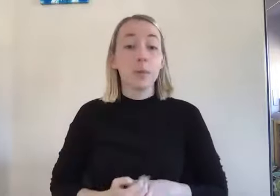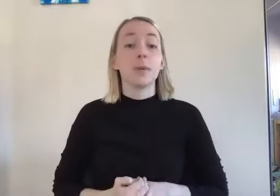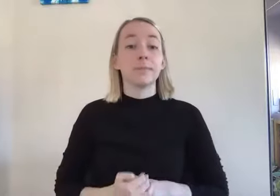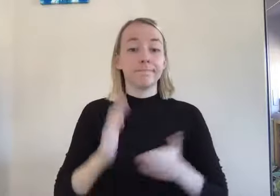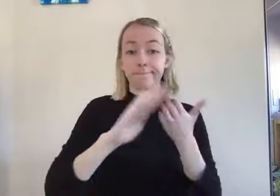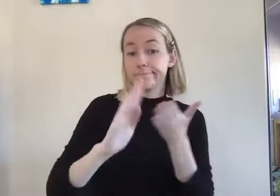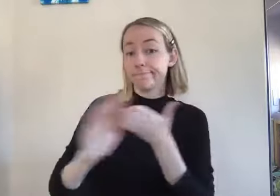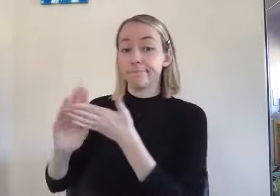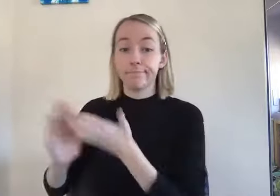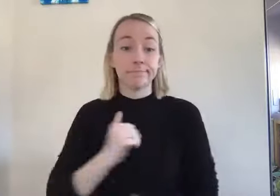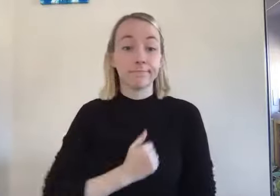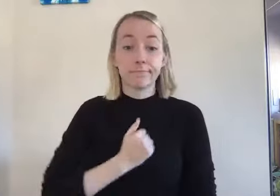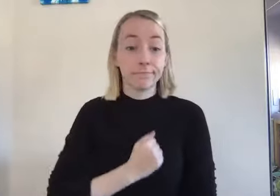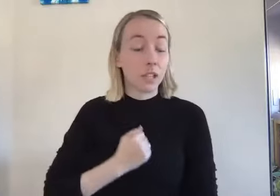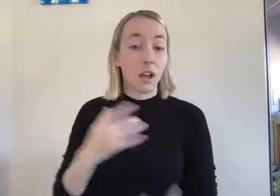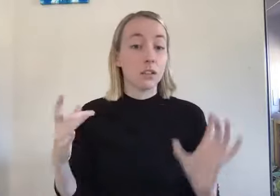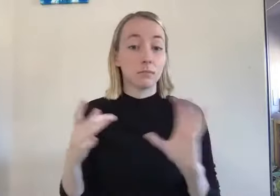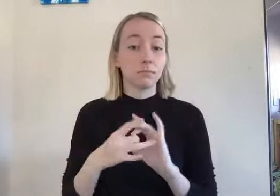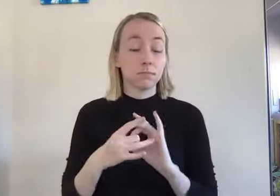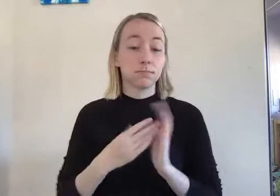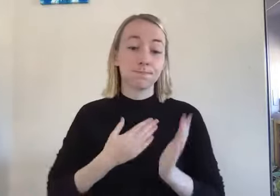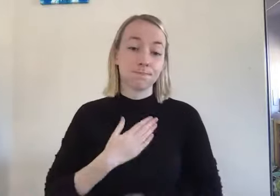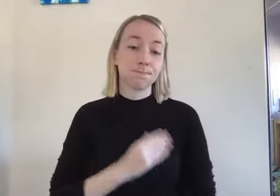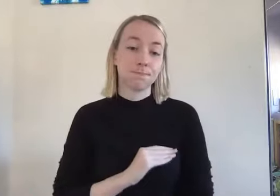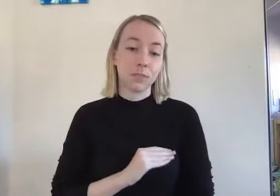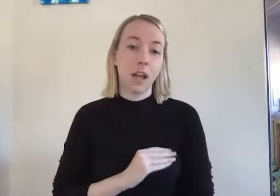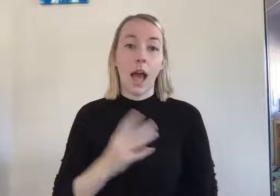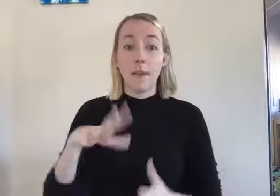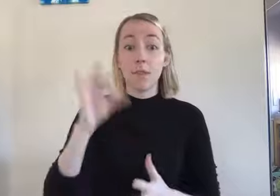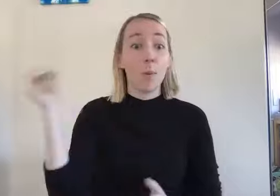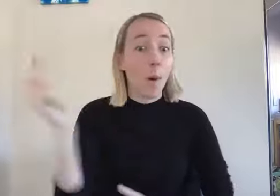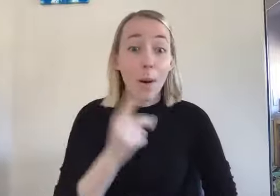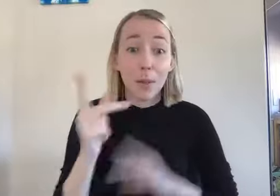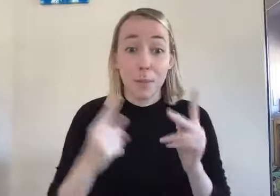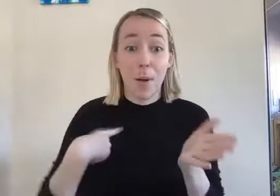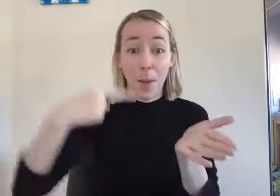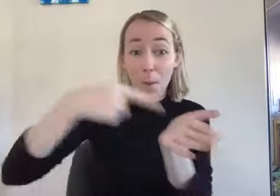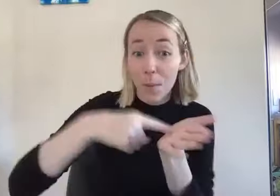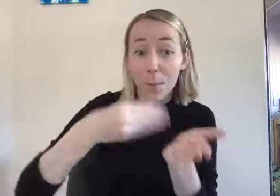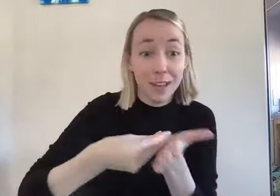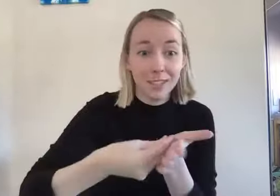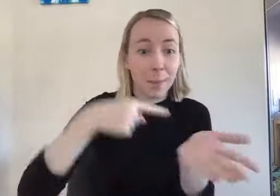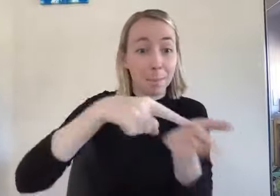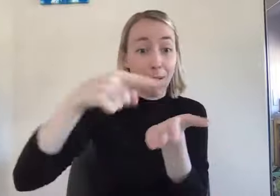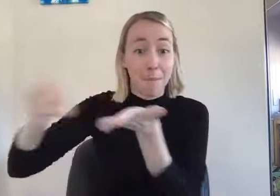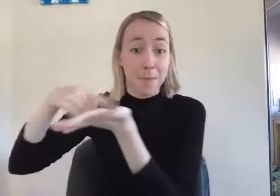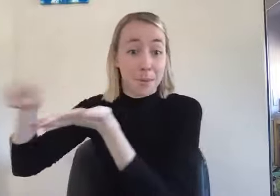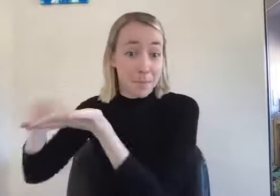both of those and cleaned that up, and it meant a lot to them. I found all the people that I owed money to, and I paid it back. And